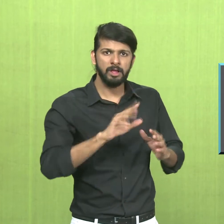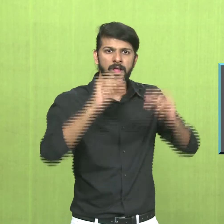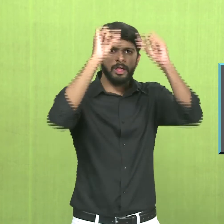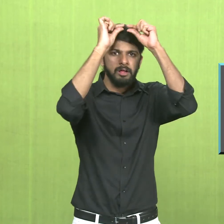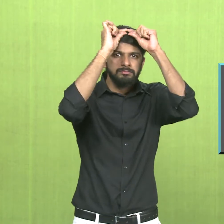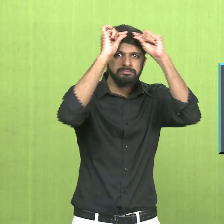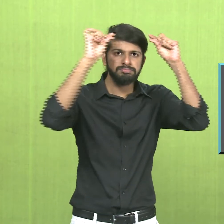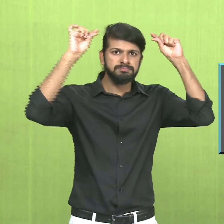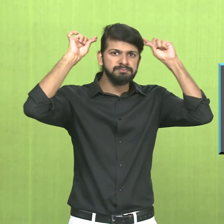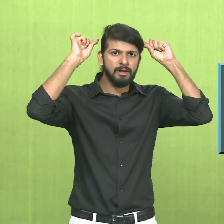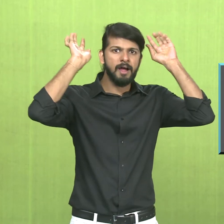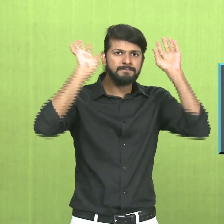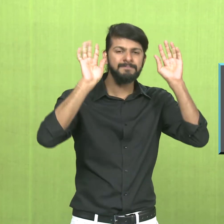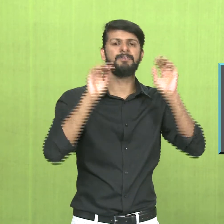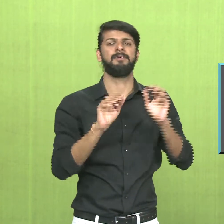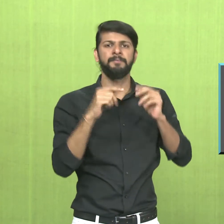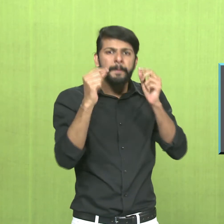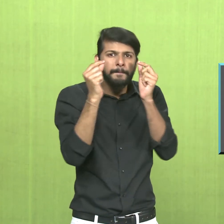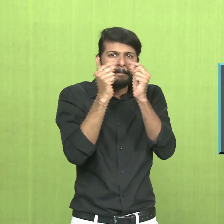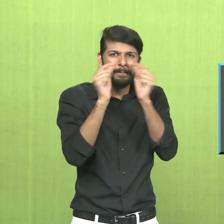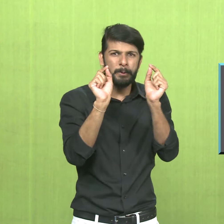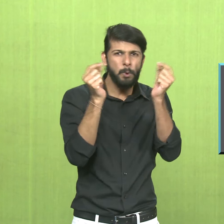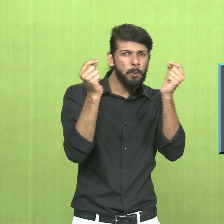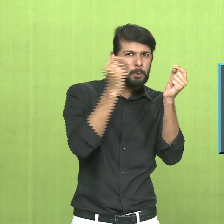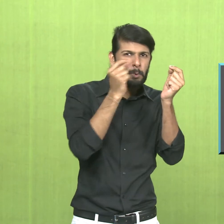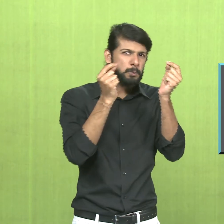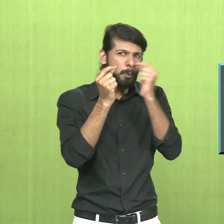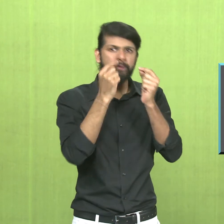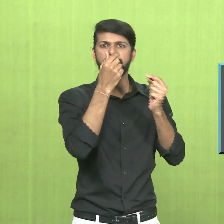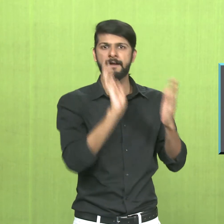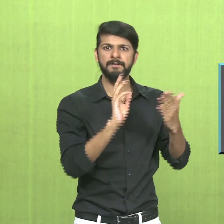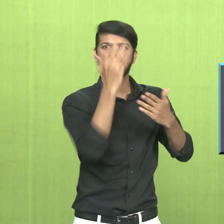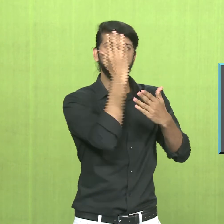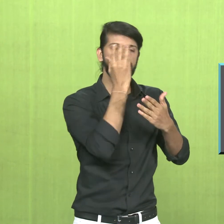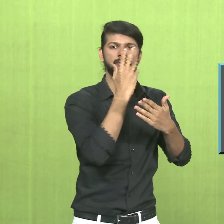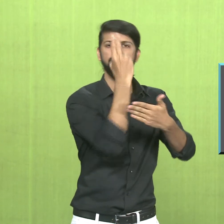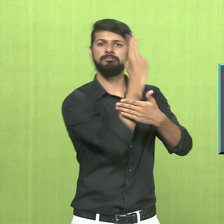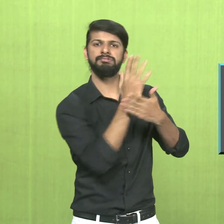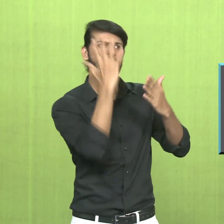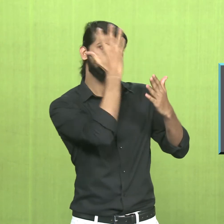You would also identify there is a band on her head and nose